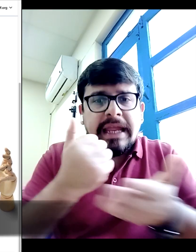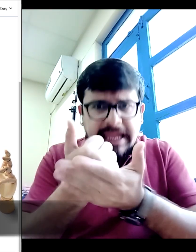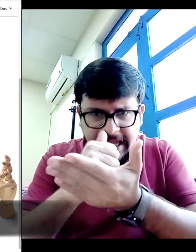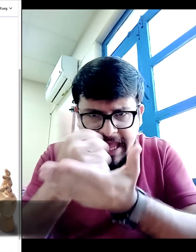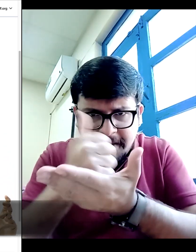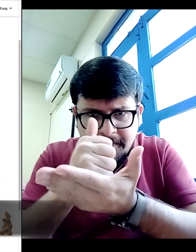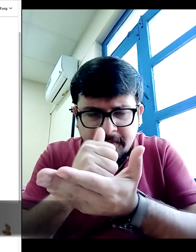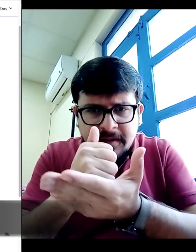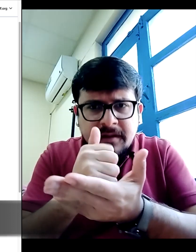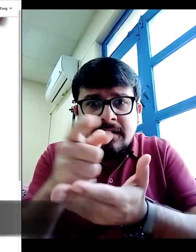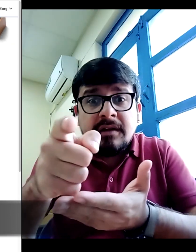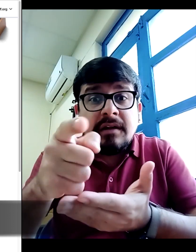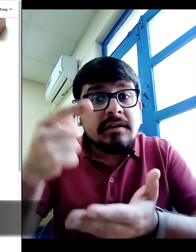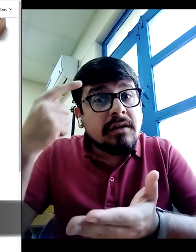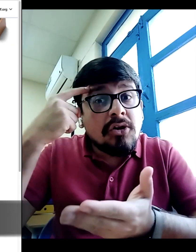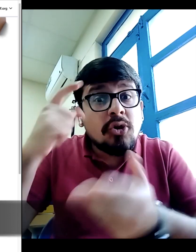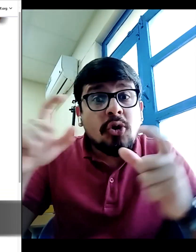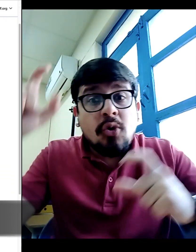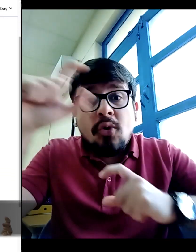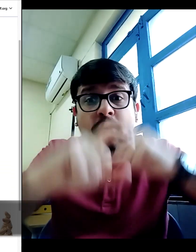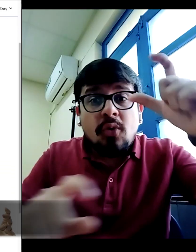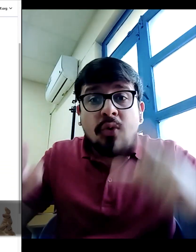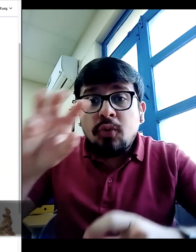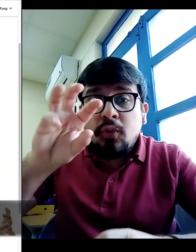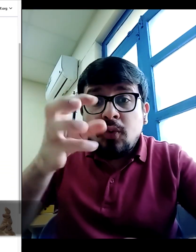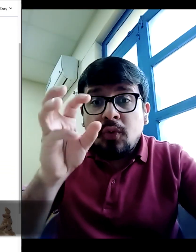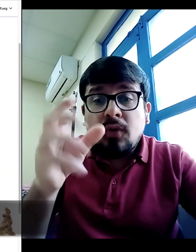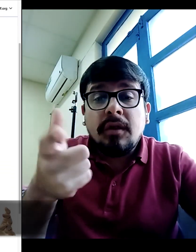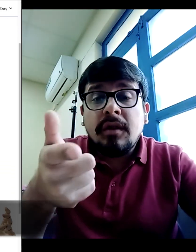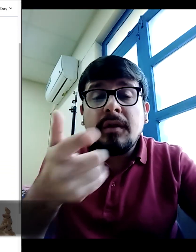few options over here.